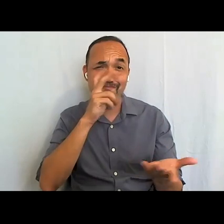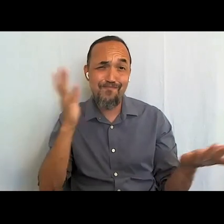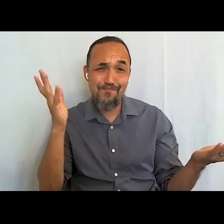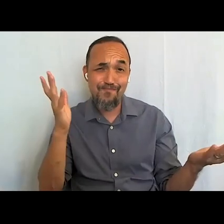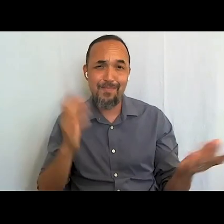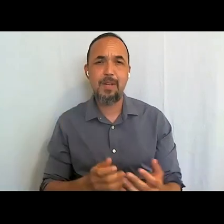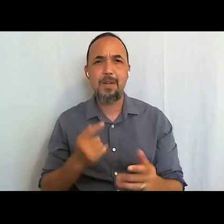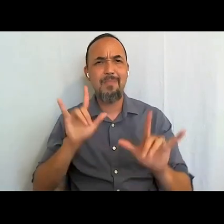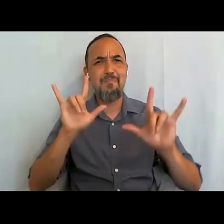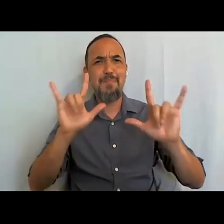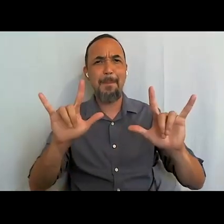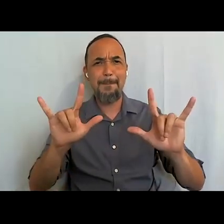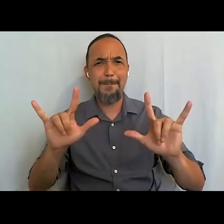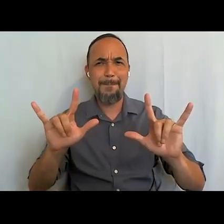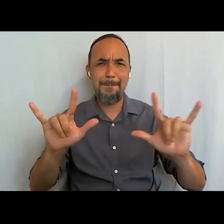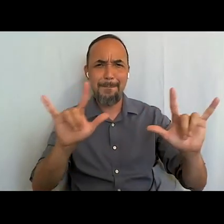We love you all equally. All right,